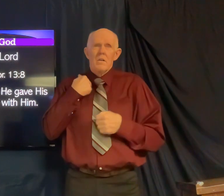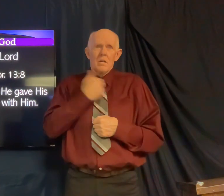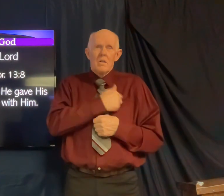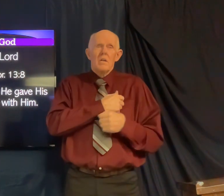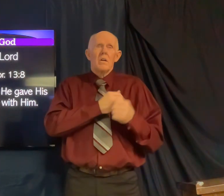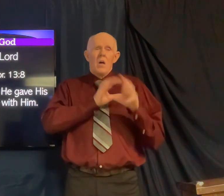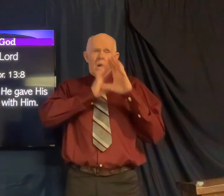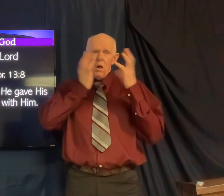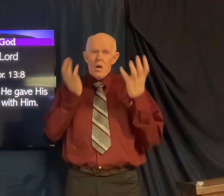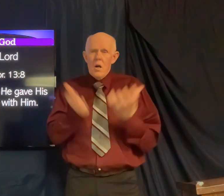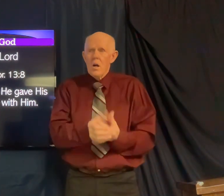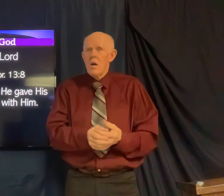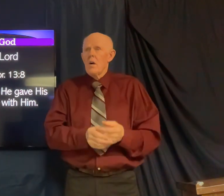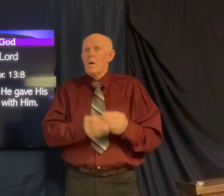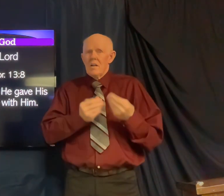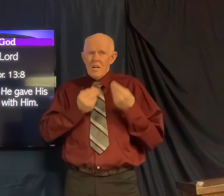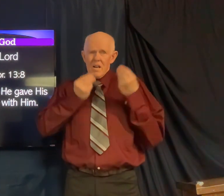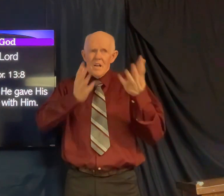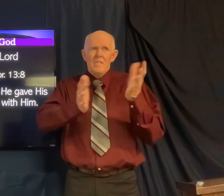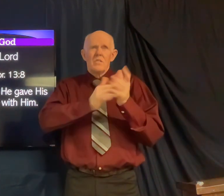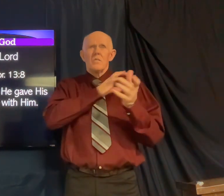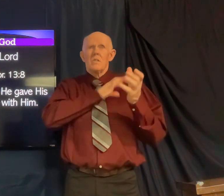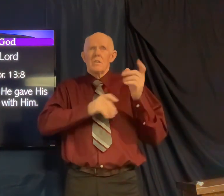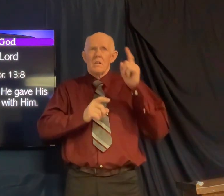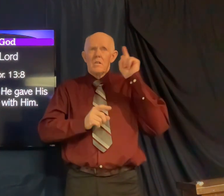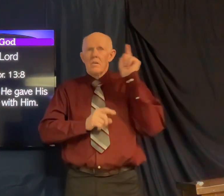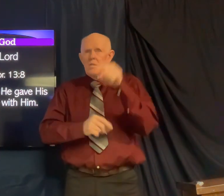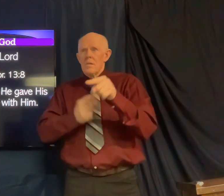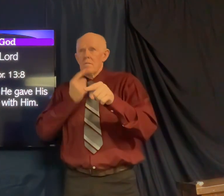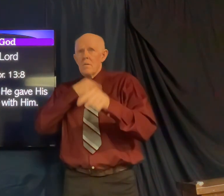He loved us, the entire world, and He gave His Son.